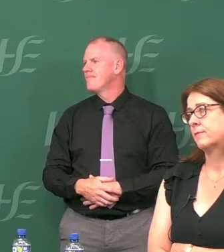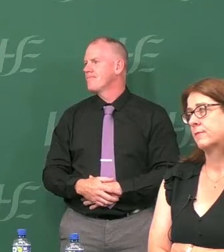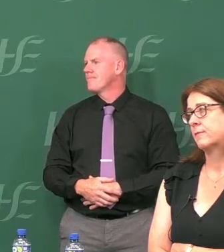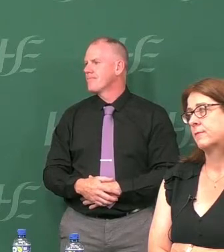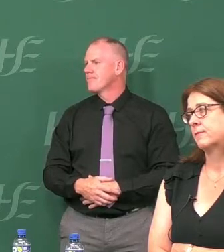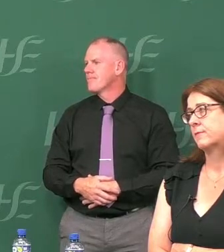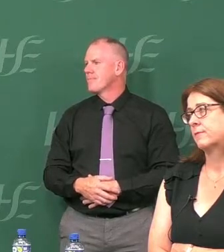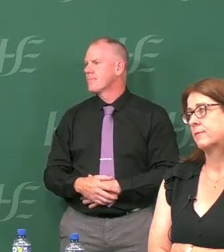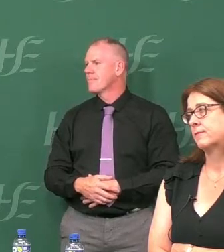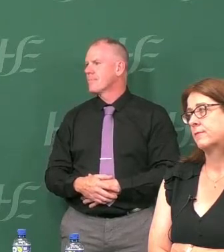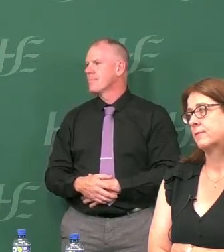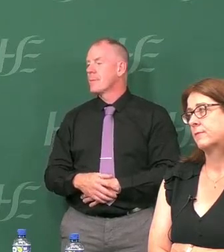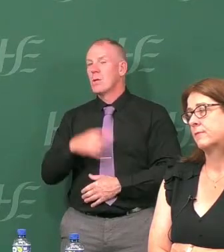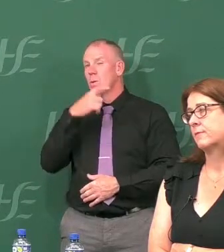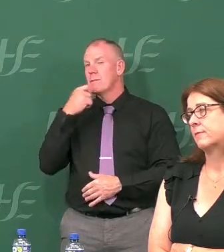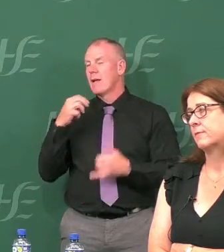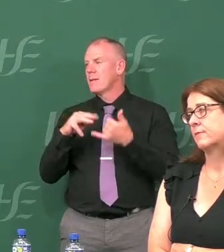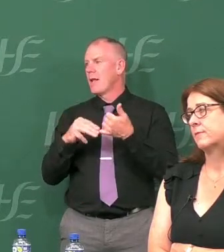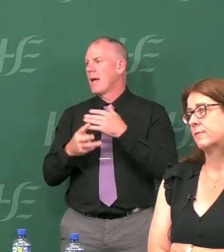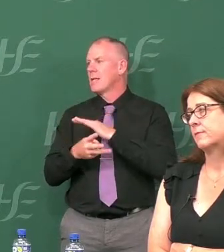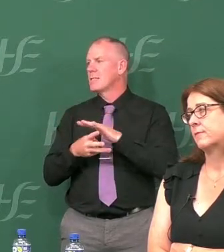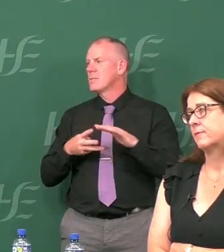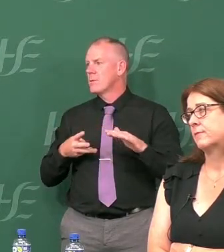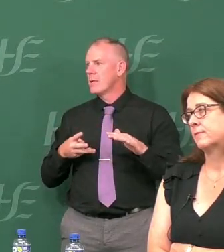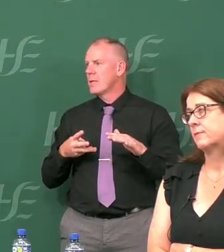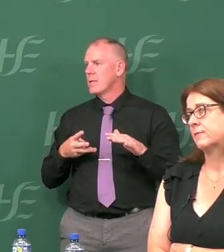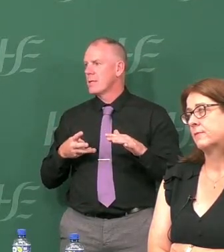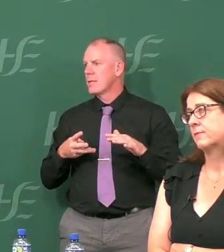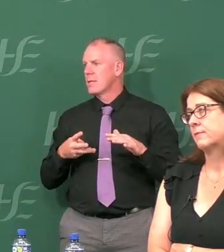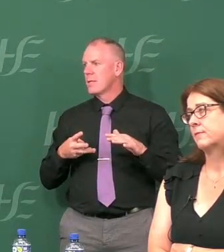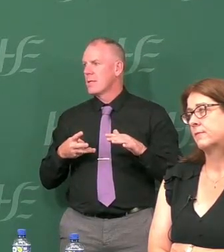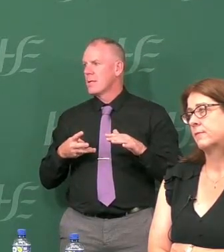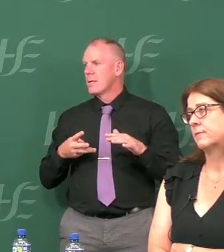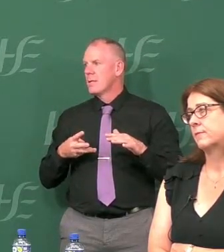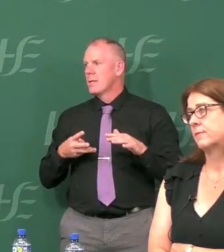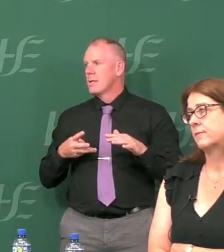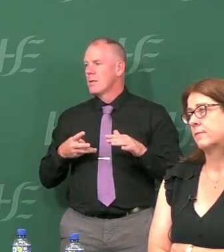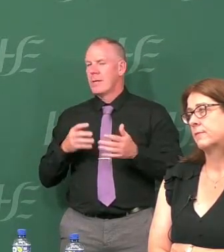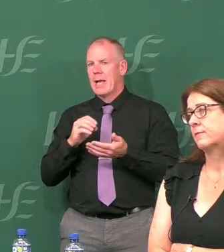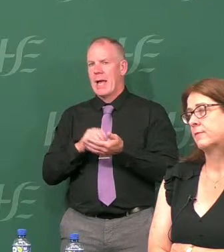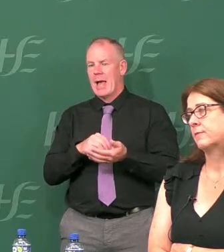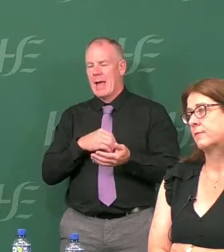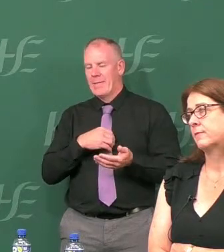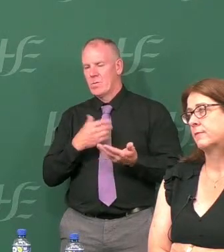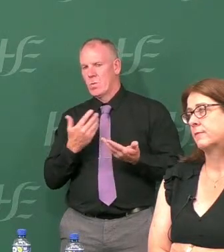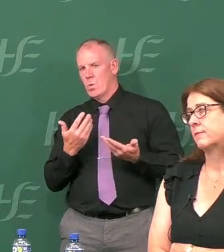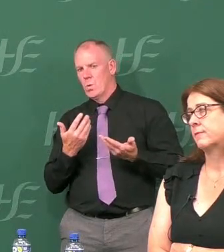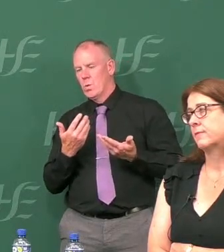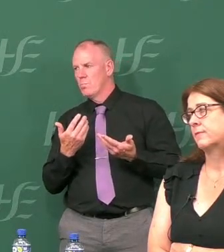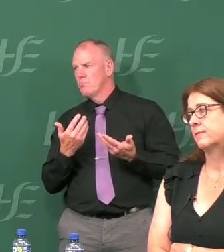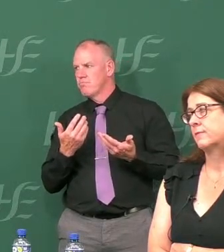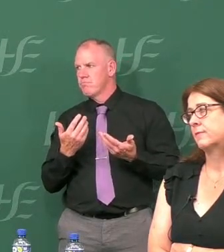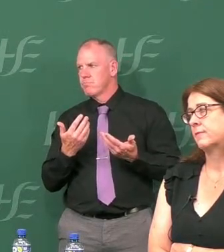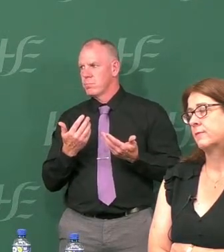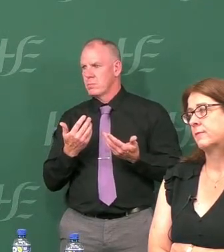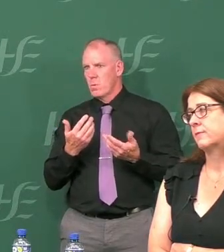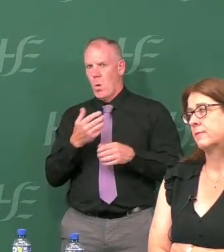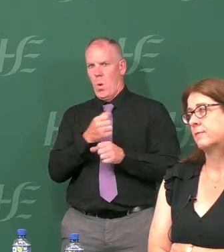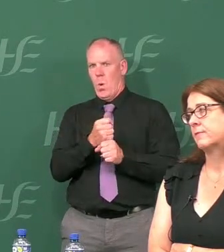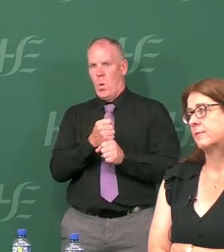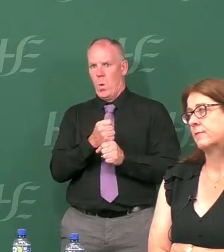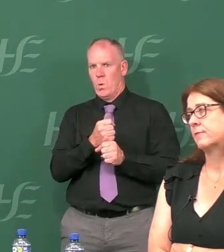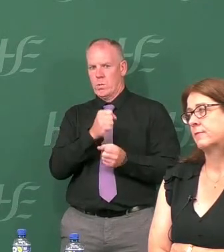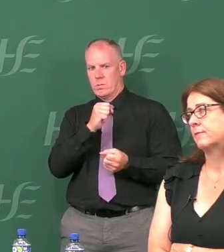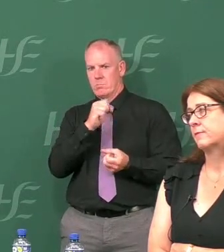And you mentioned last week that we are near the point of having to defer care, and I know you kind of touched on it at Richard's question as well, but are there